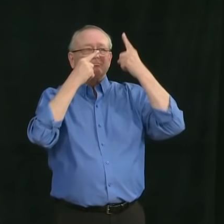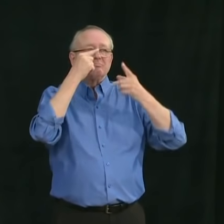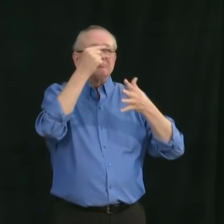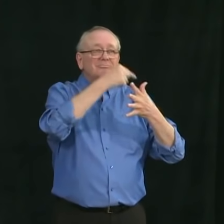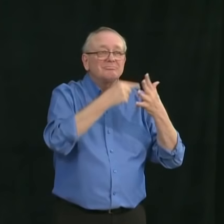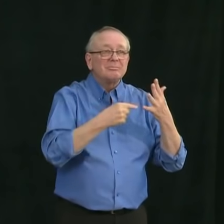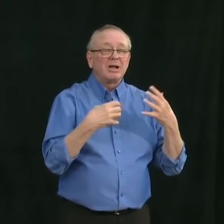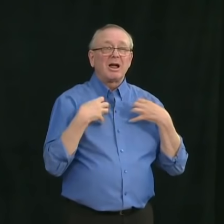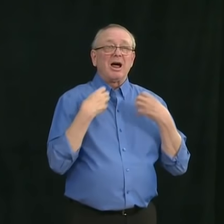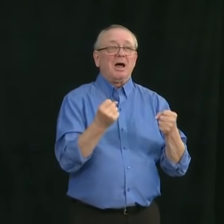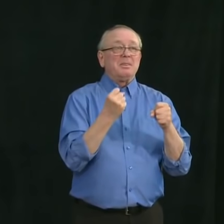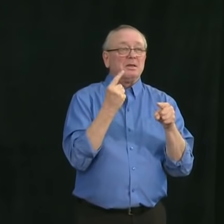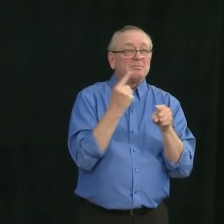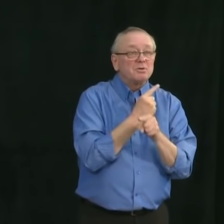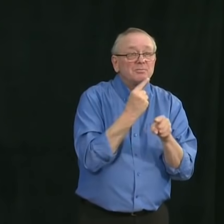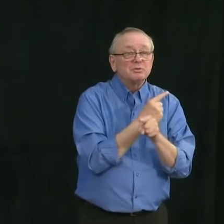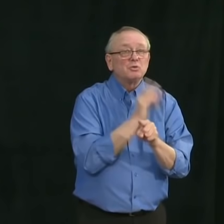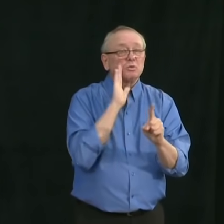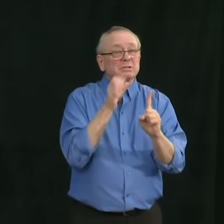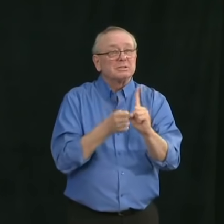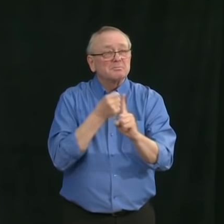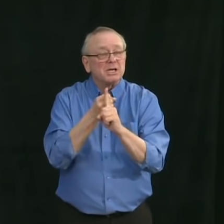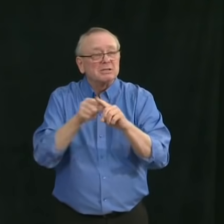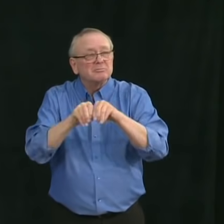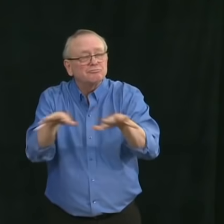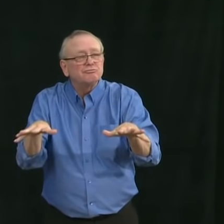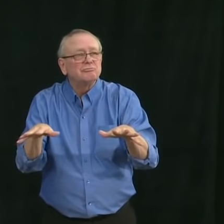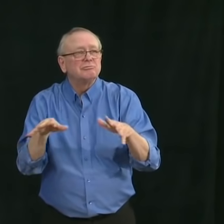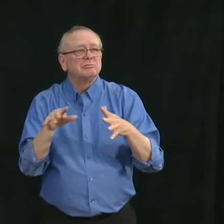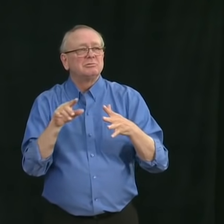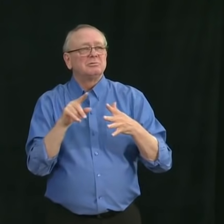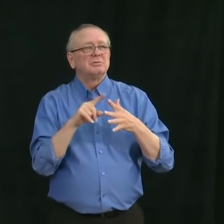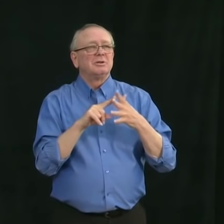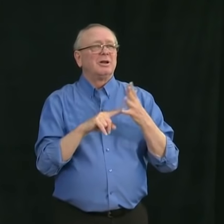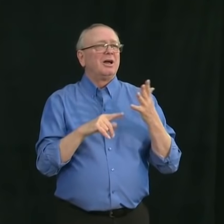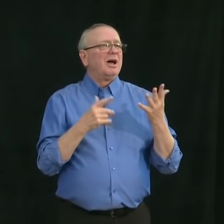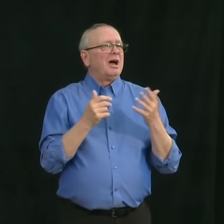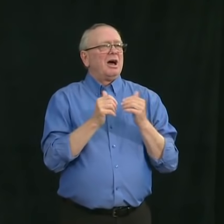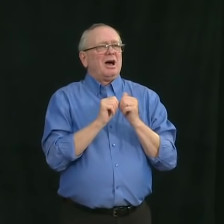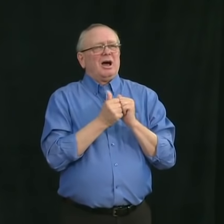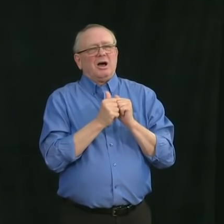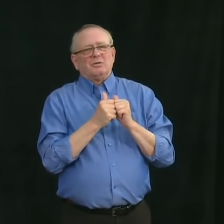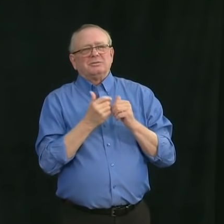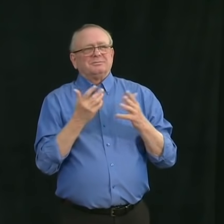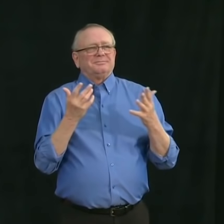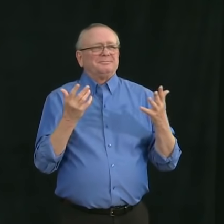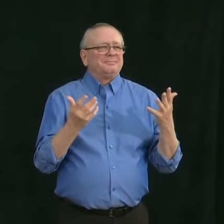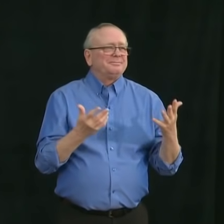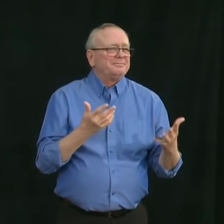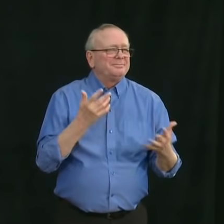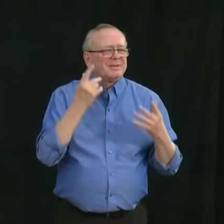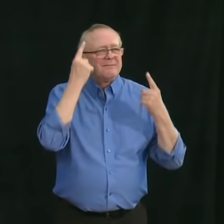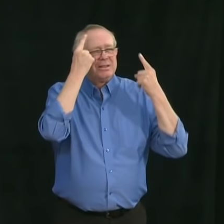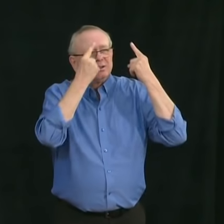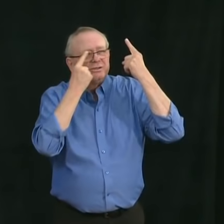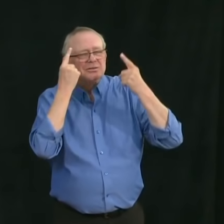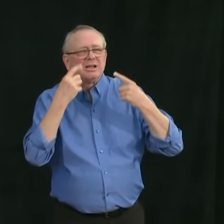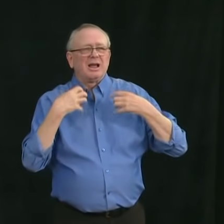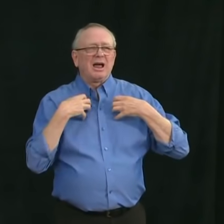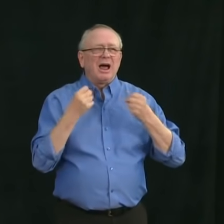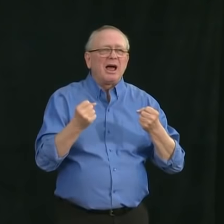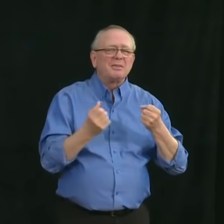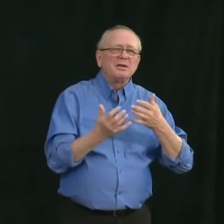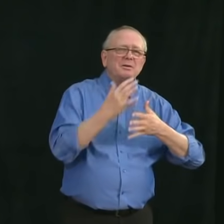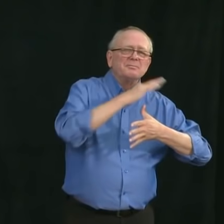in addition, there's the questions about how do we make sure that we are considering health impacts of